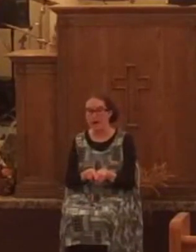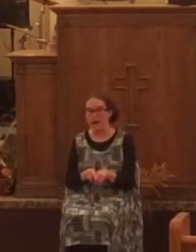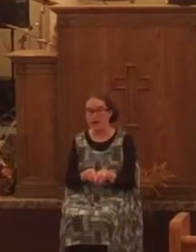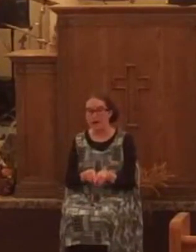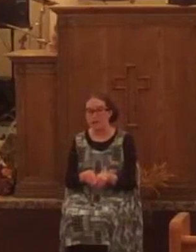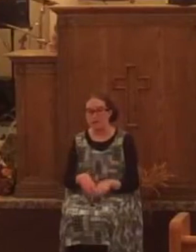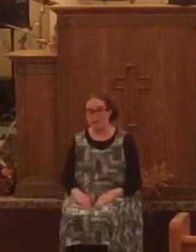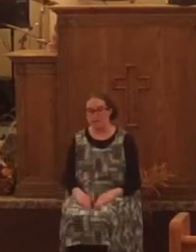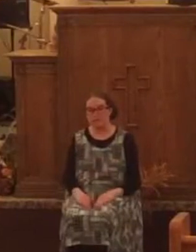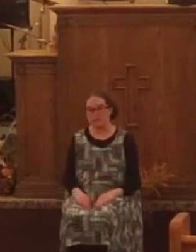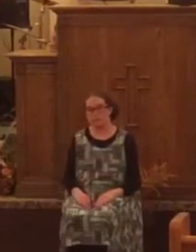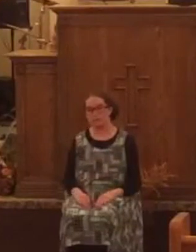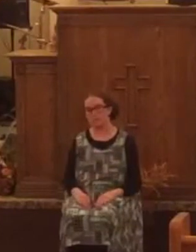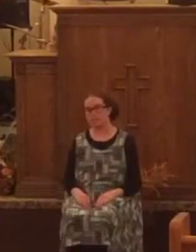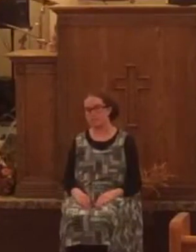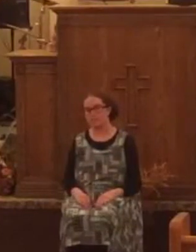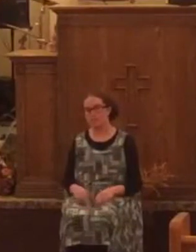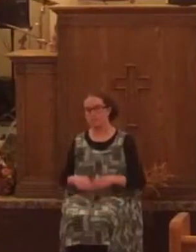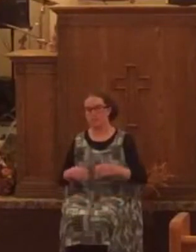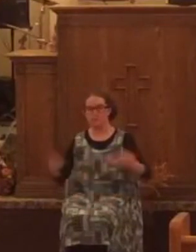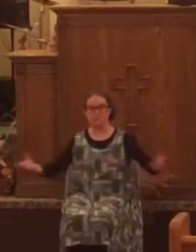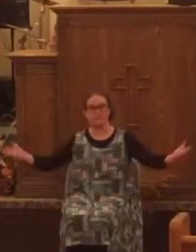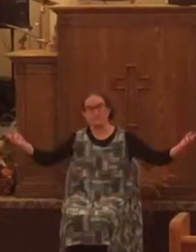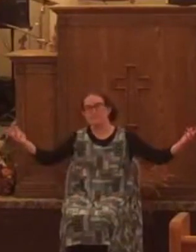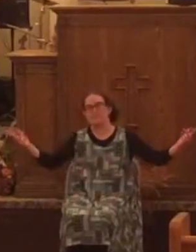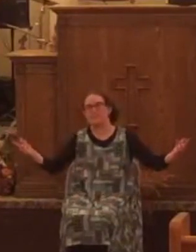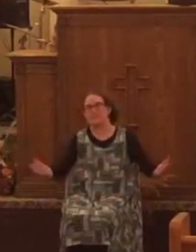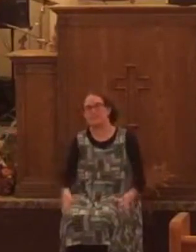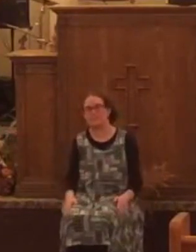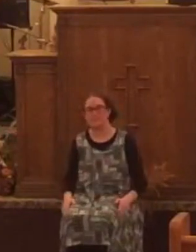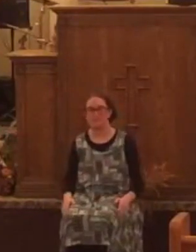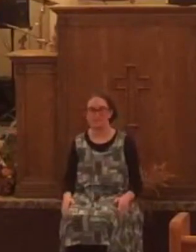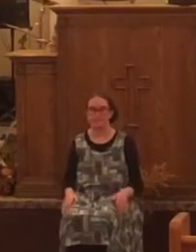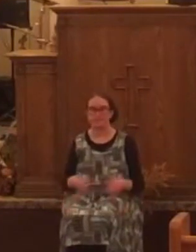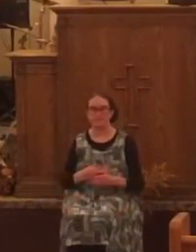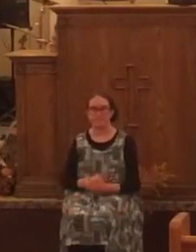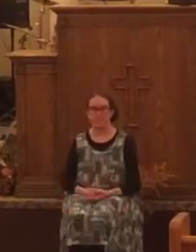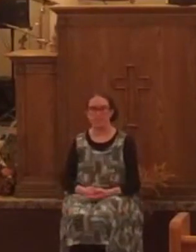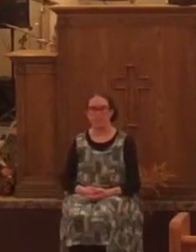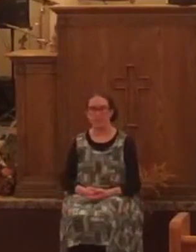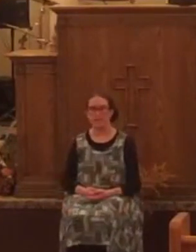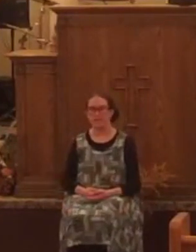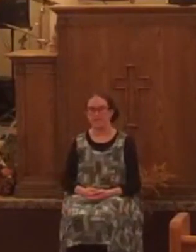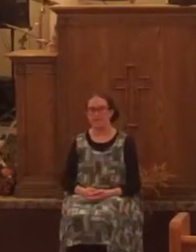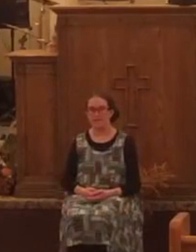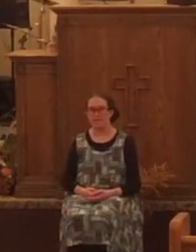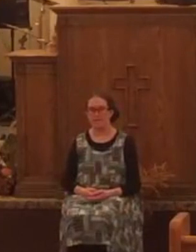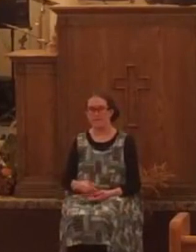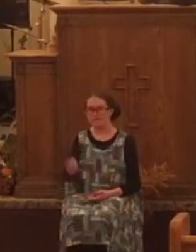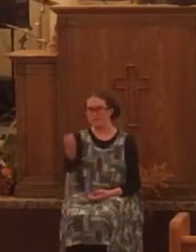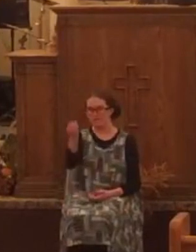It was just do whatever, you know. I thought that is.